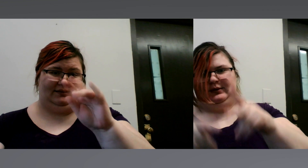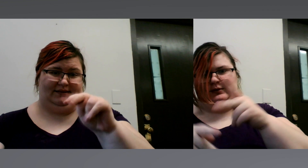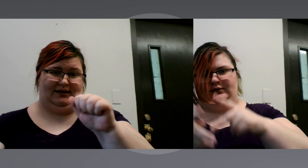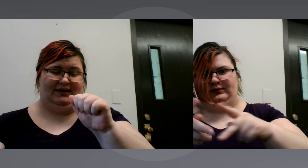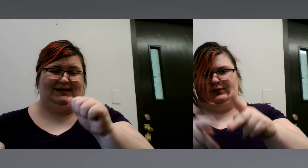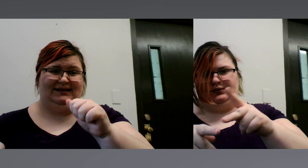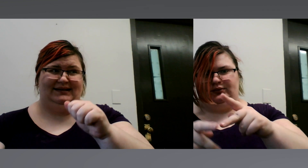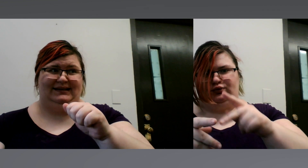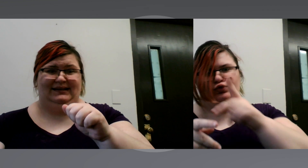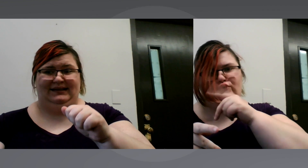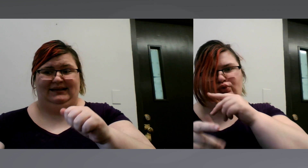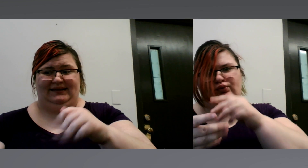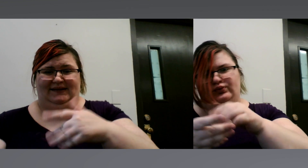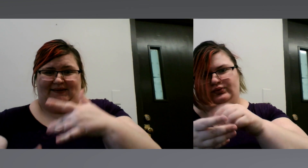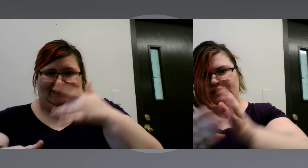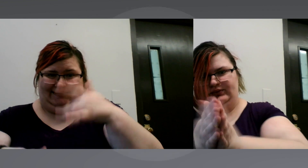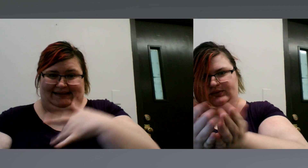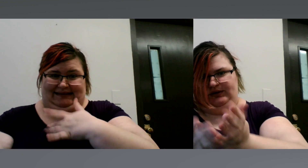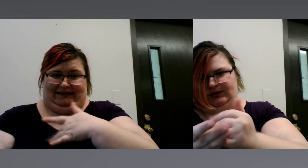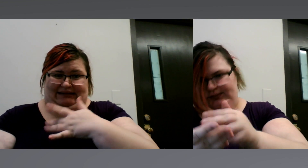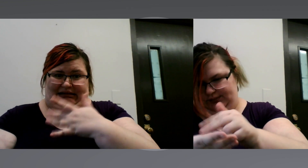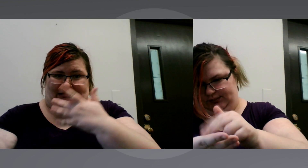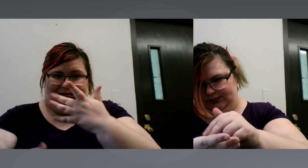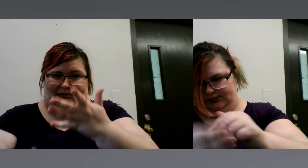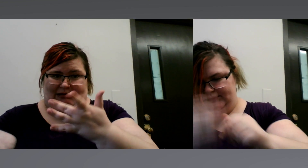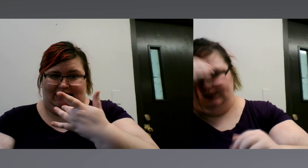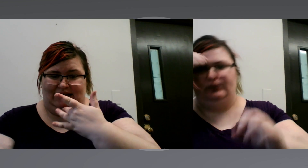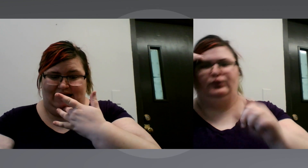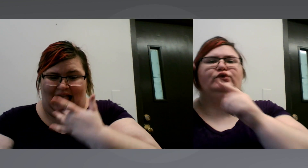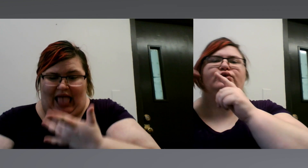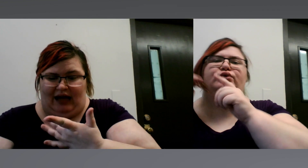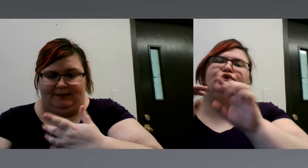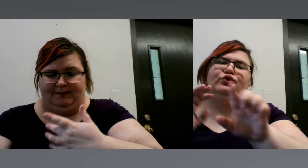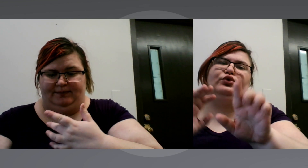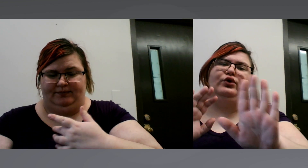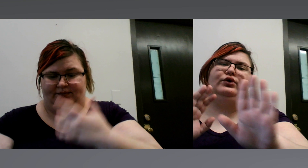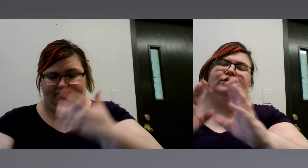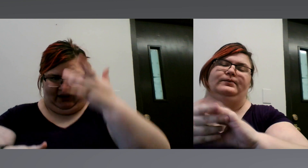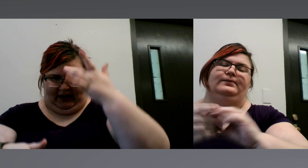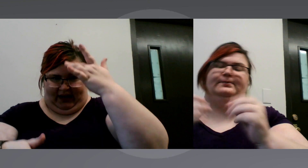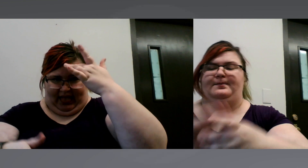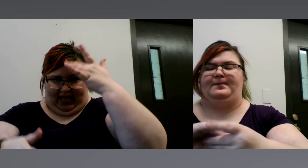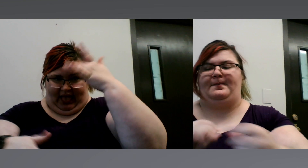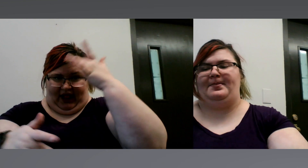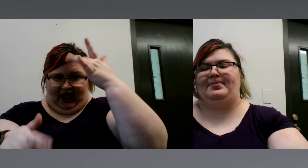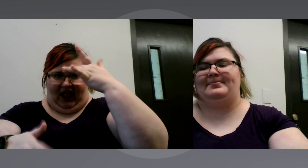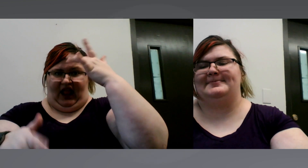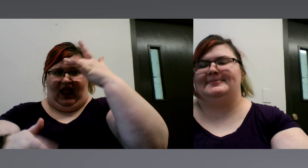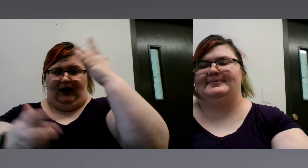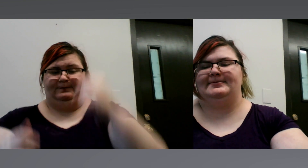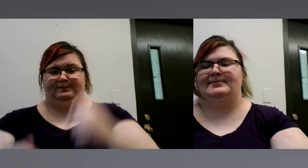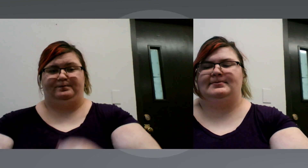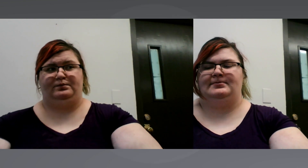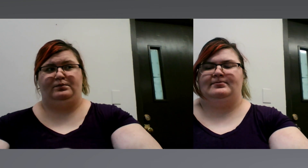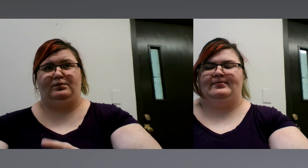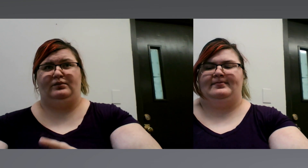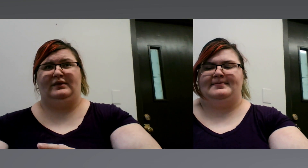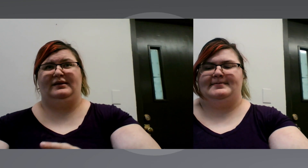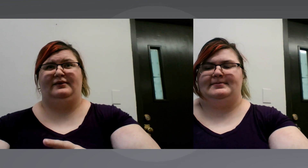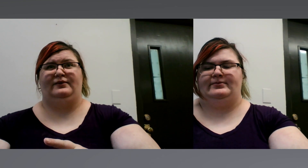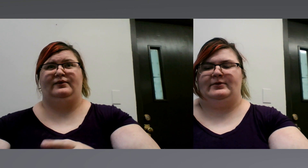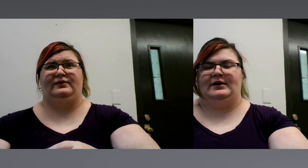over her steps. Her food and drink went up in the air,